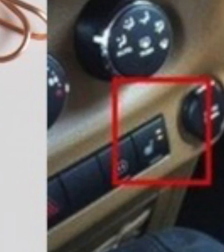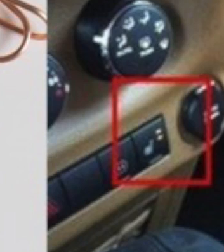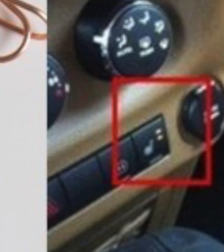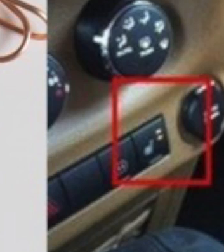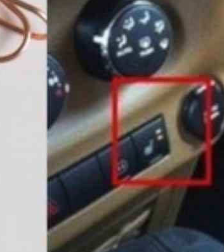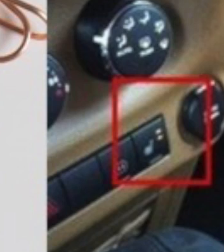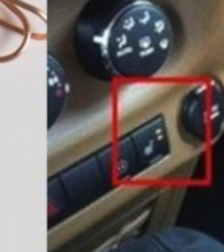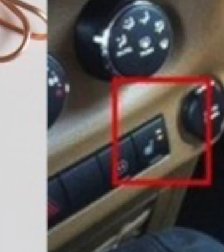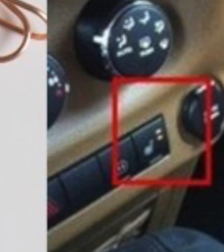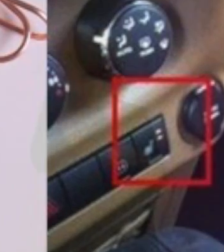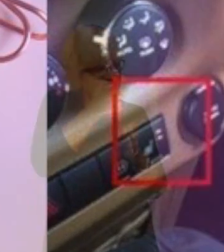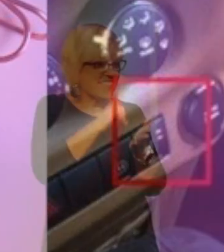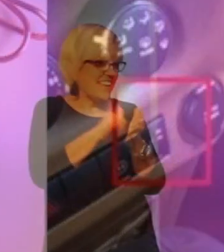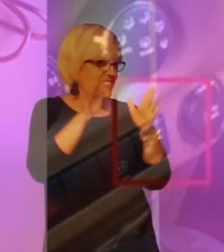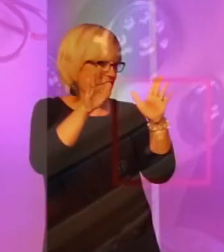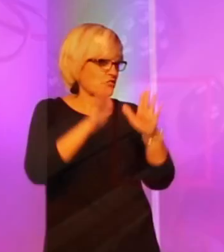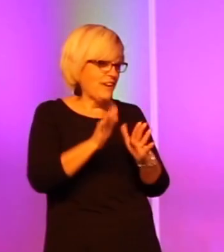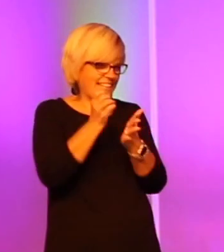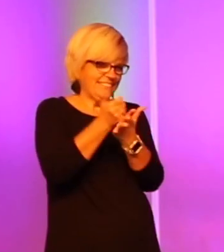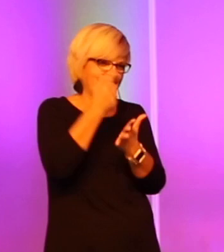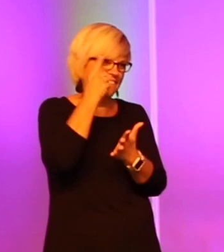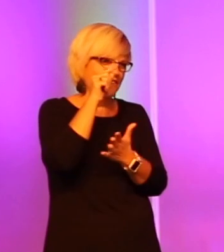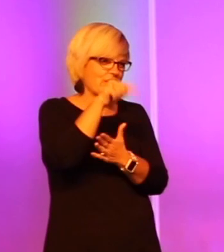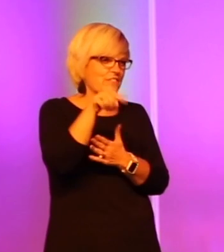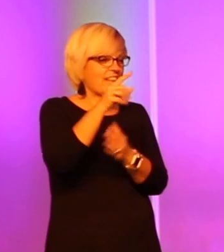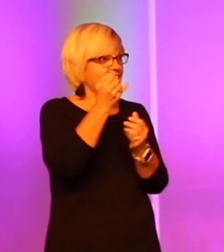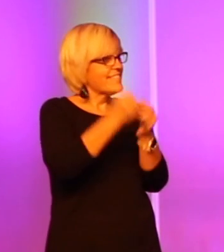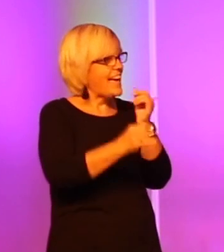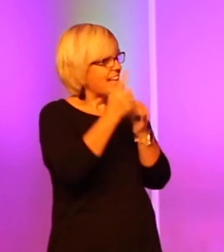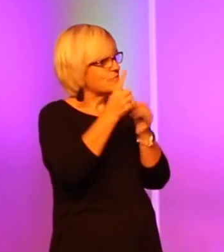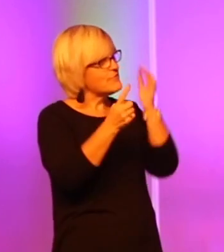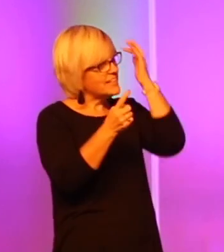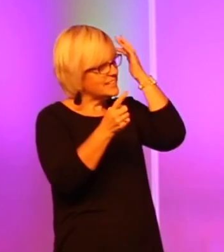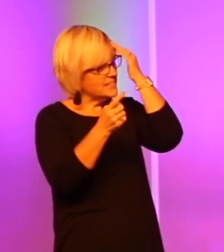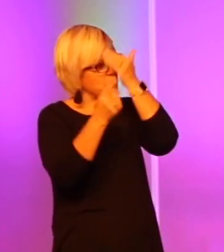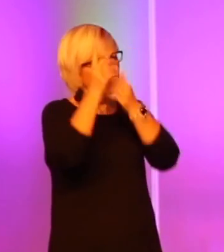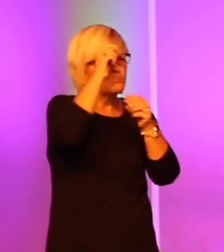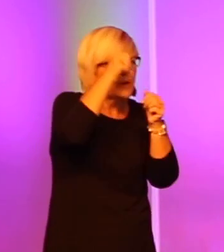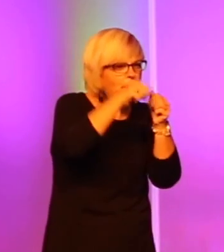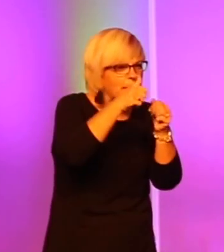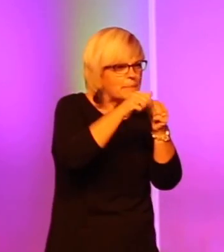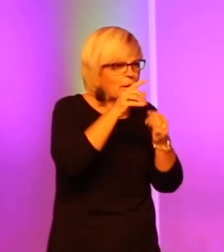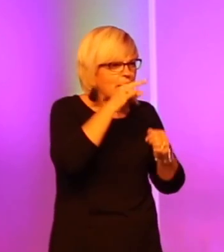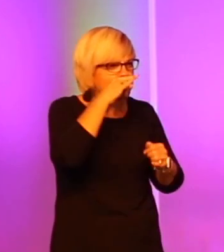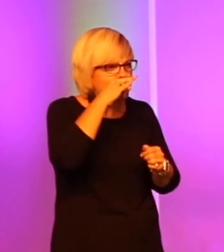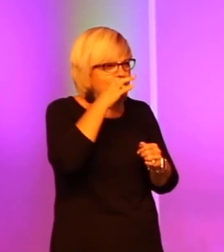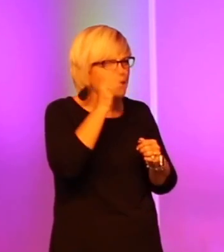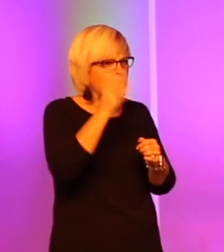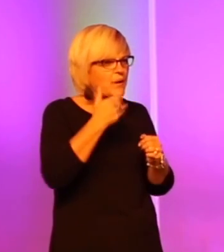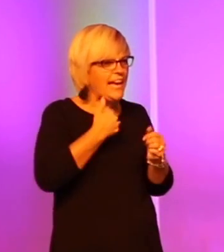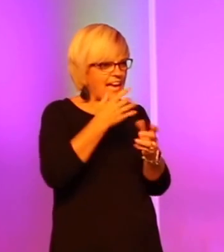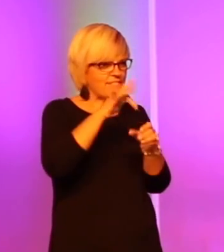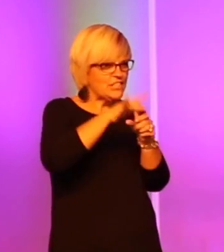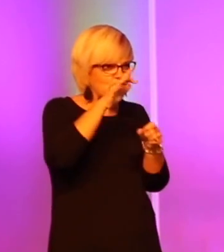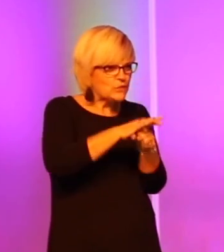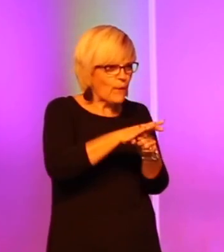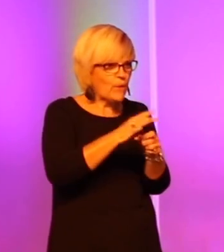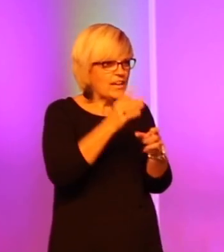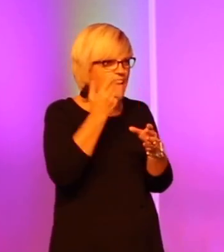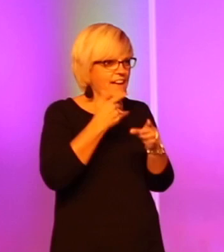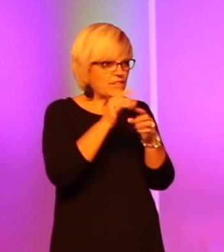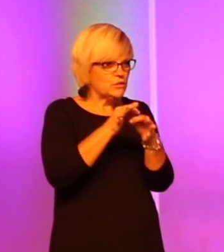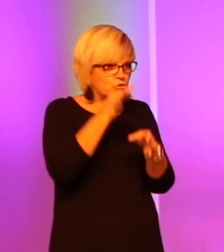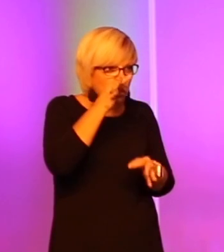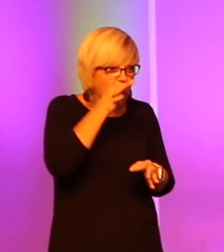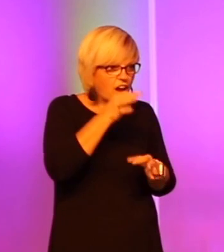great little tip for you. Here's the last one. I remember as a kid I used to do this. I'd have a can of soda and I'd have a straw in